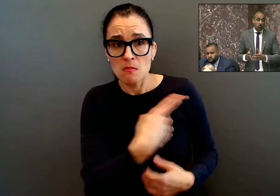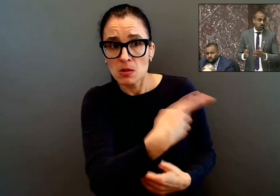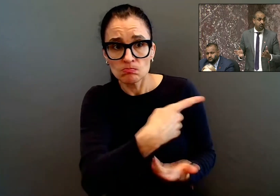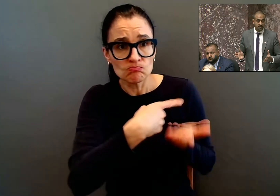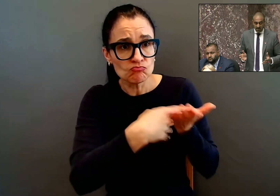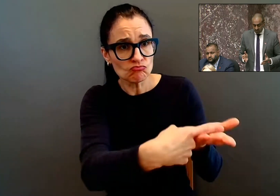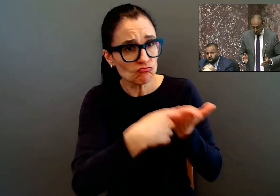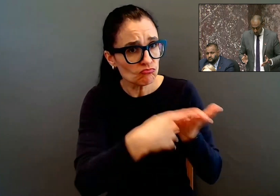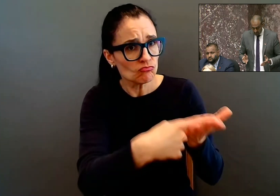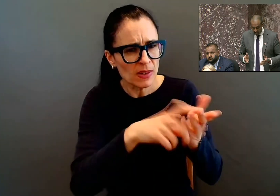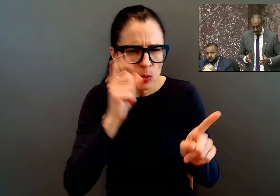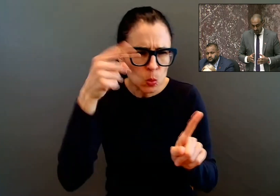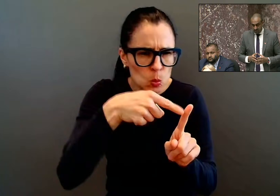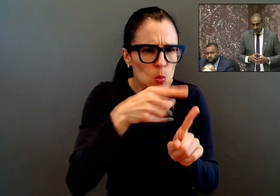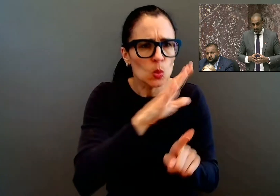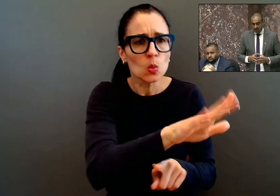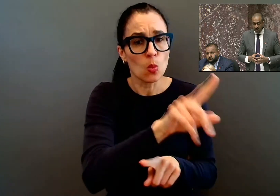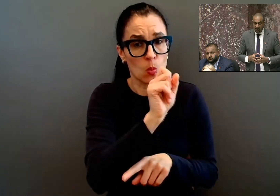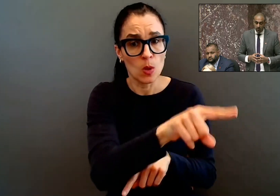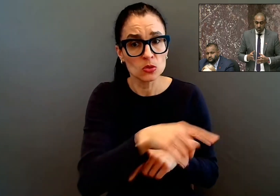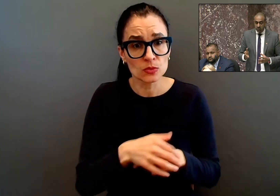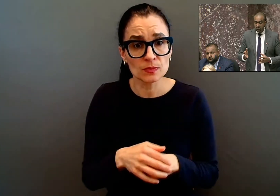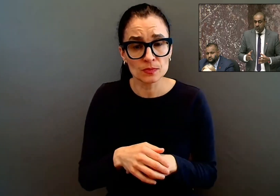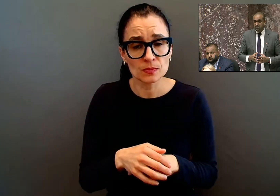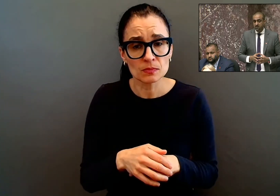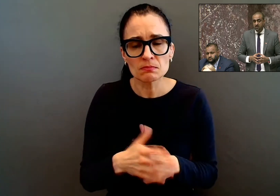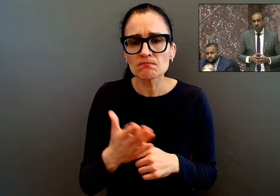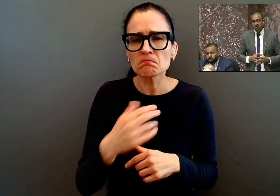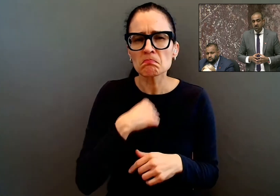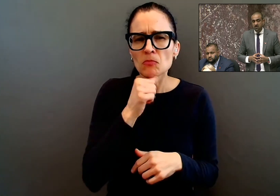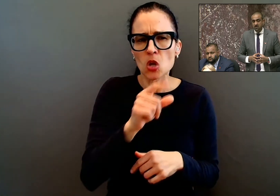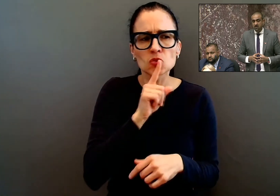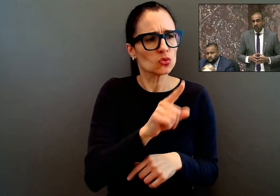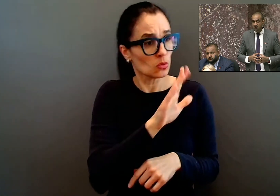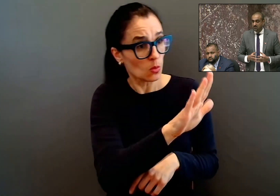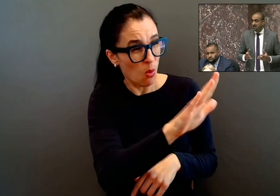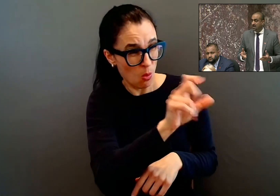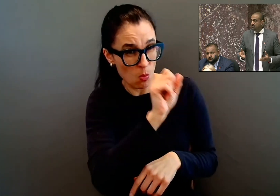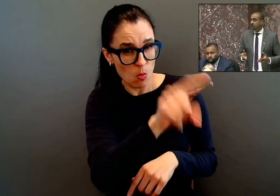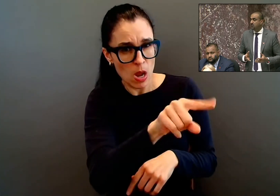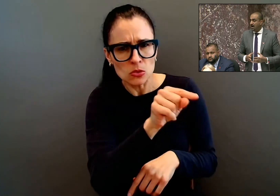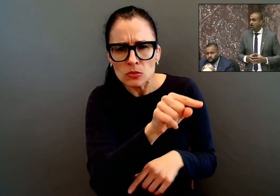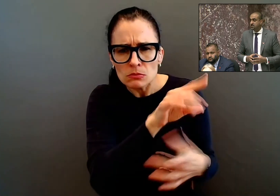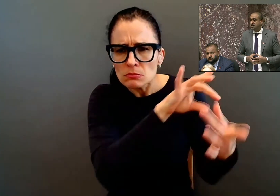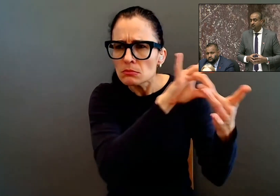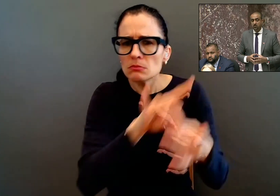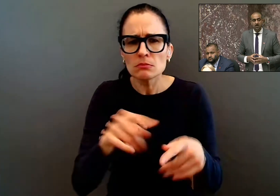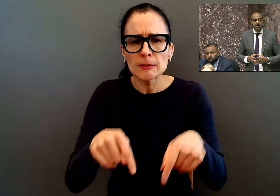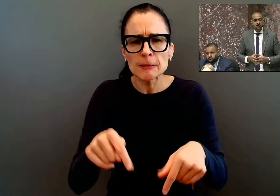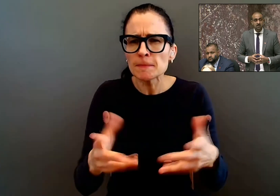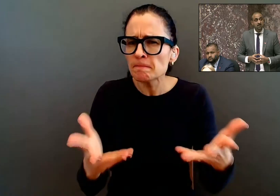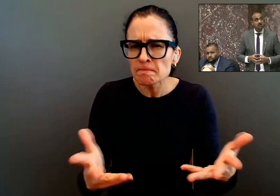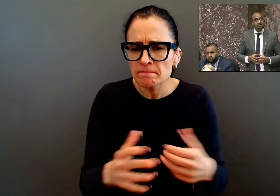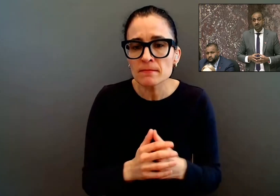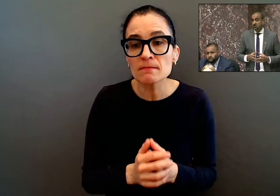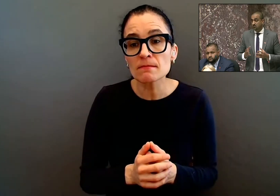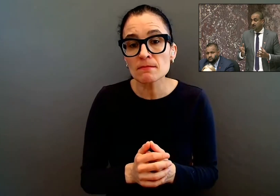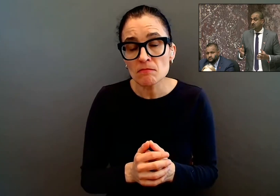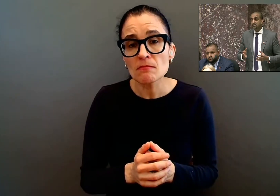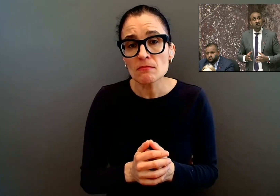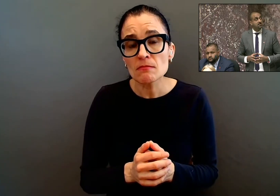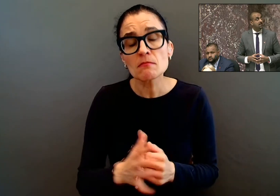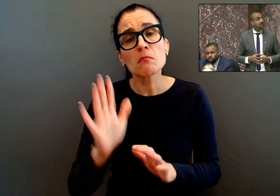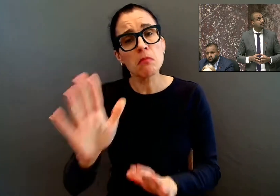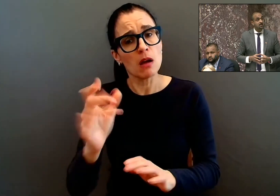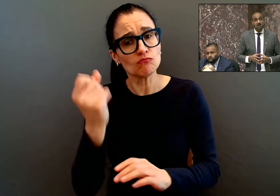what the question pertains to. But I would just also say to the member, in the line of housing and affordable housing, that her